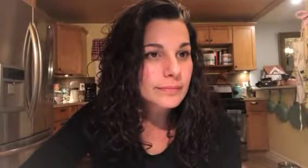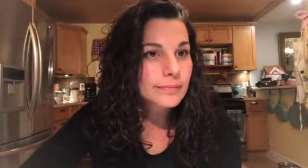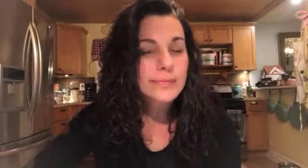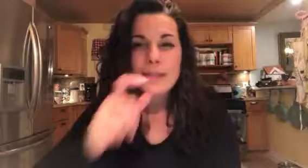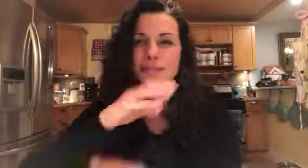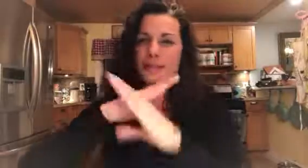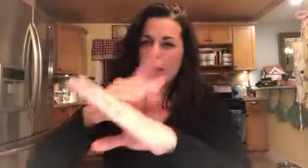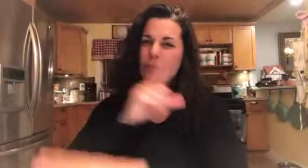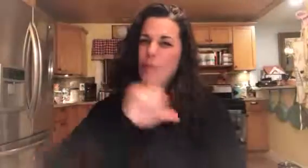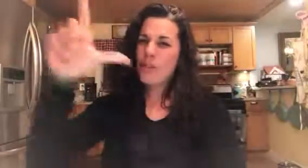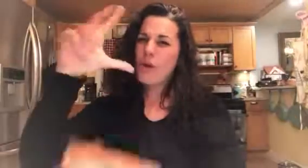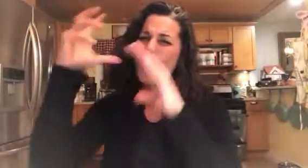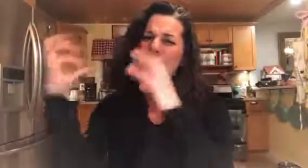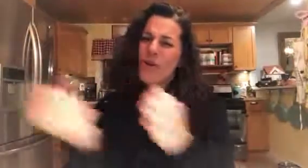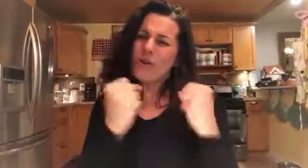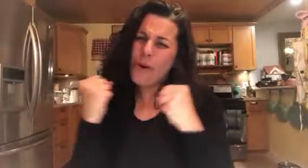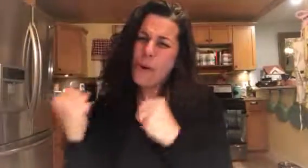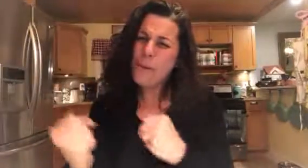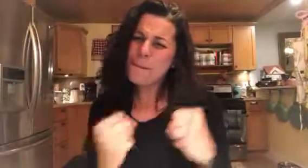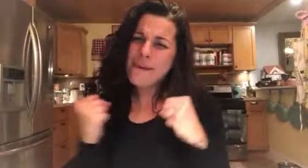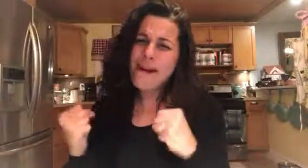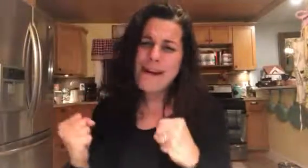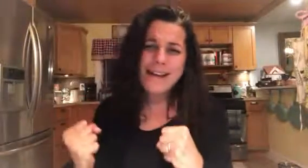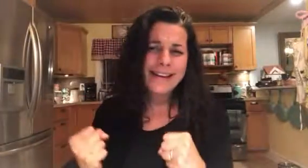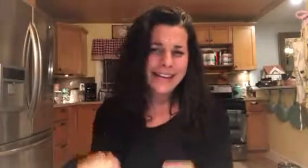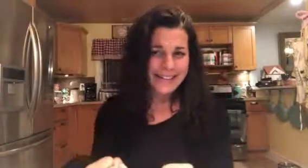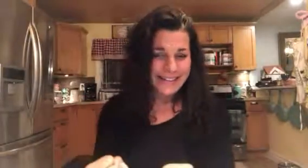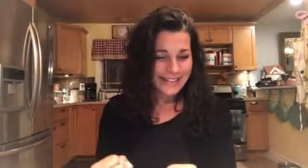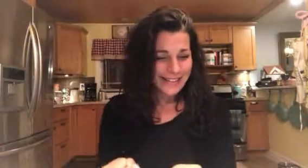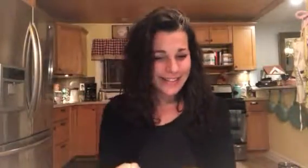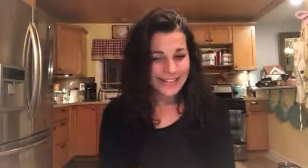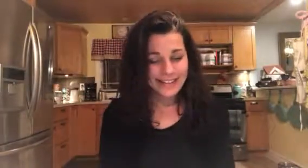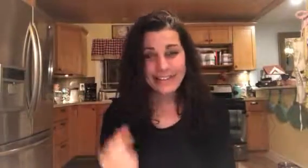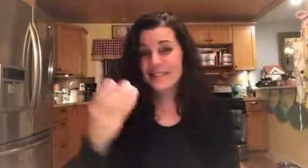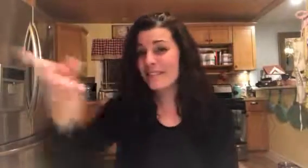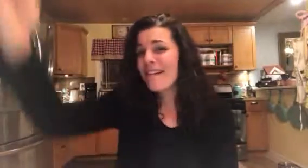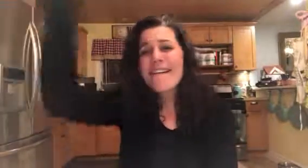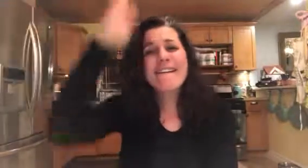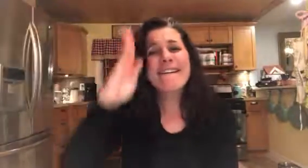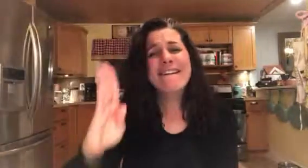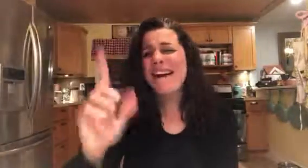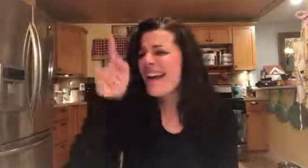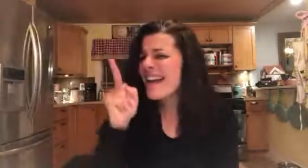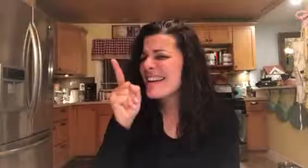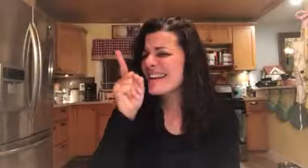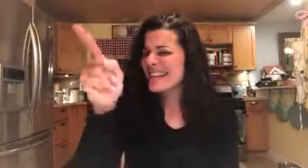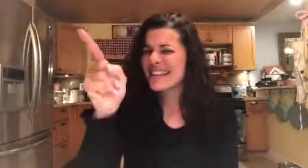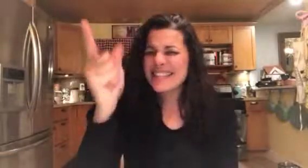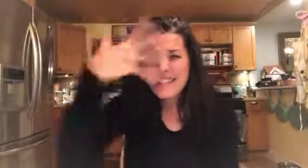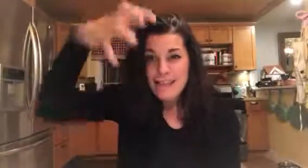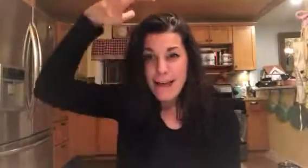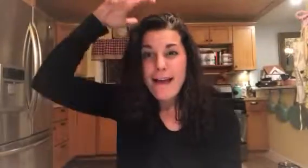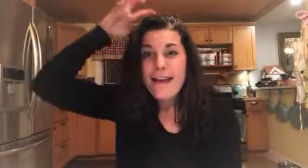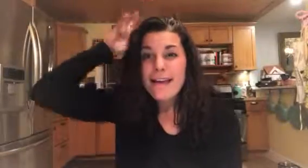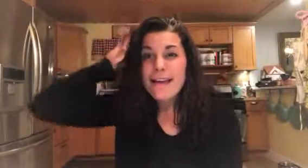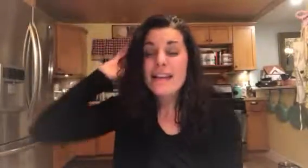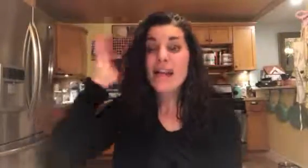Who can stop the Lord Almighty? Our God is a lion,